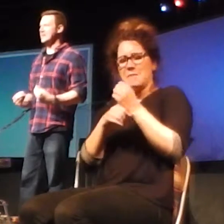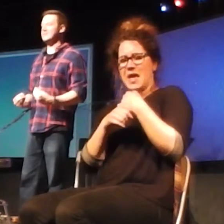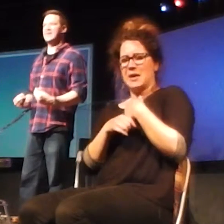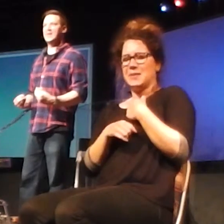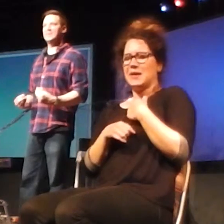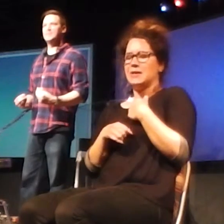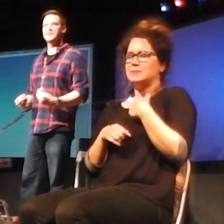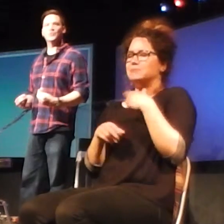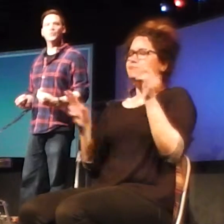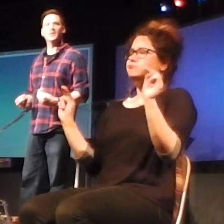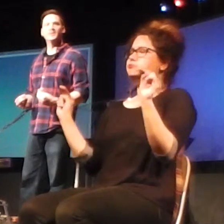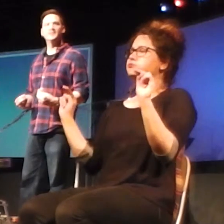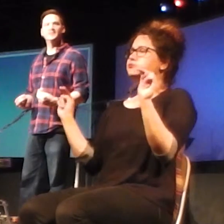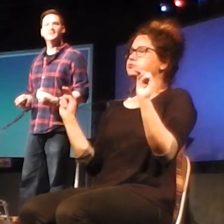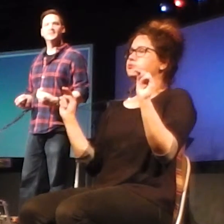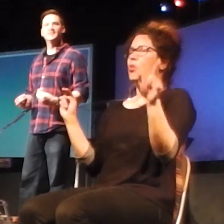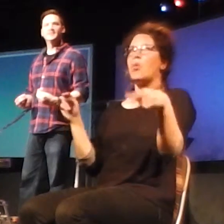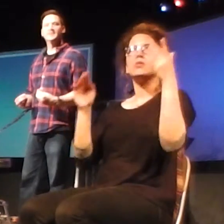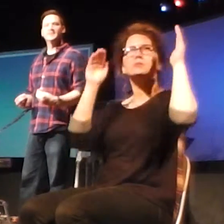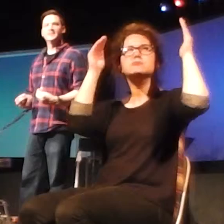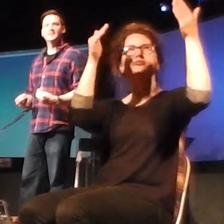to anything but your will?